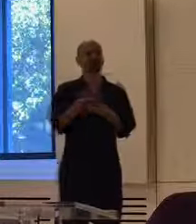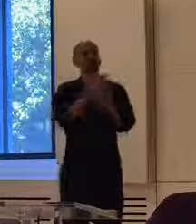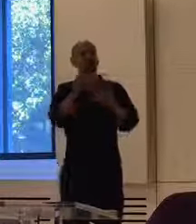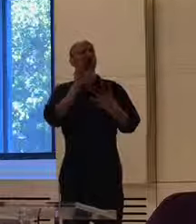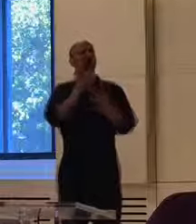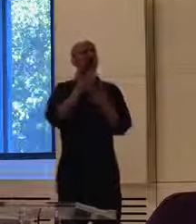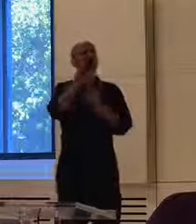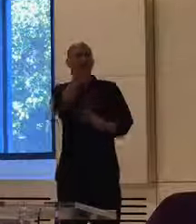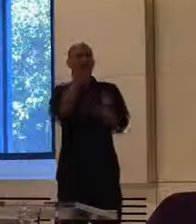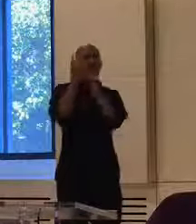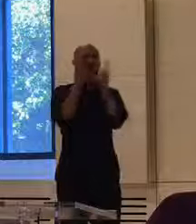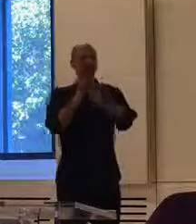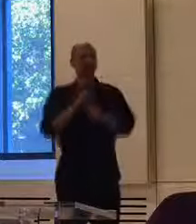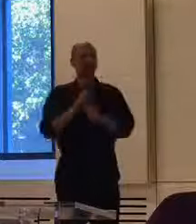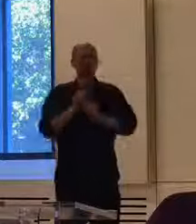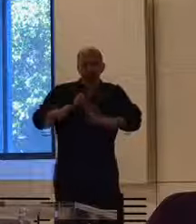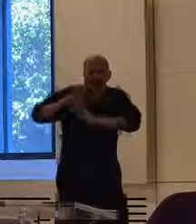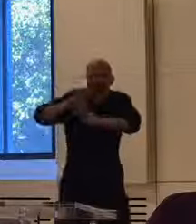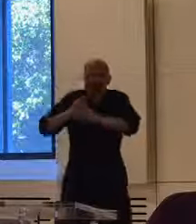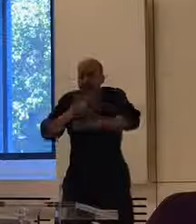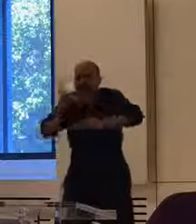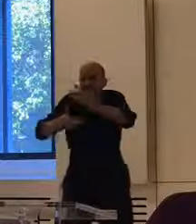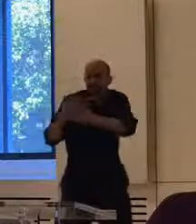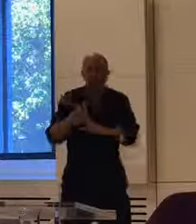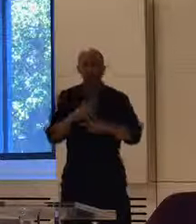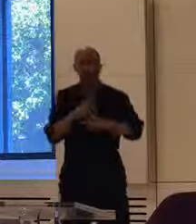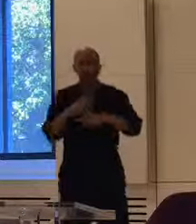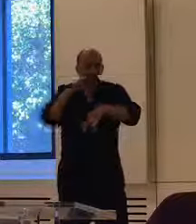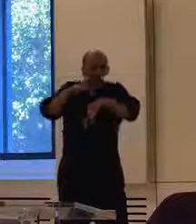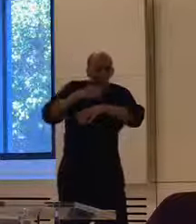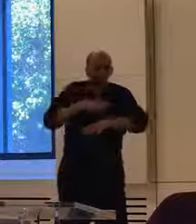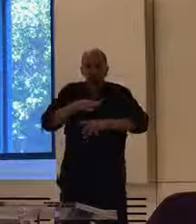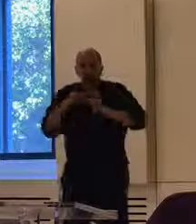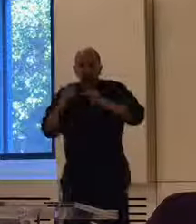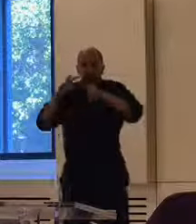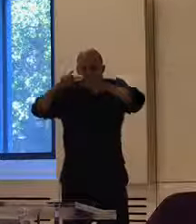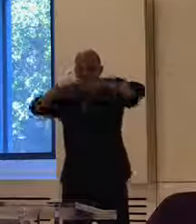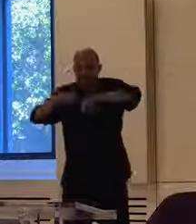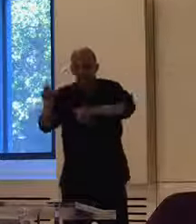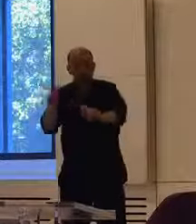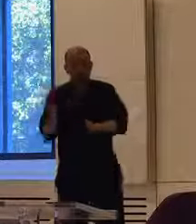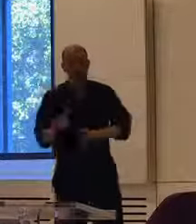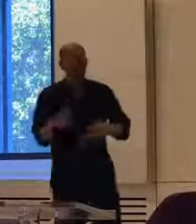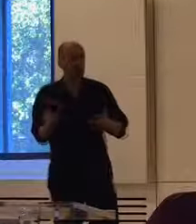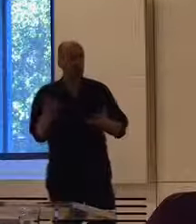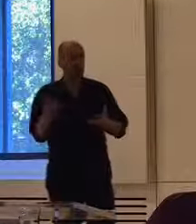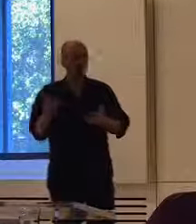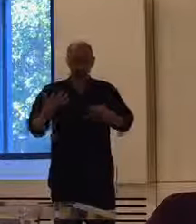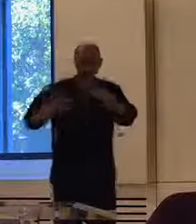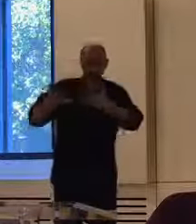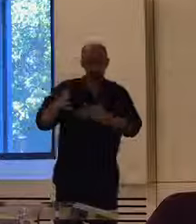about deafness. Lots of hearing people came through the door, explaining what the doctors would do, what they're going to look at, etc.,